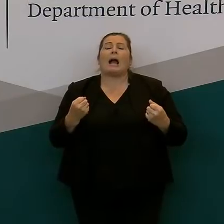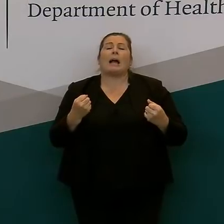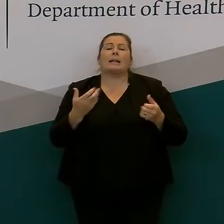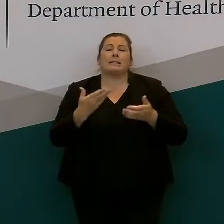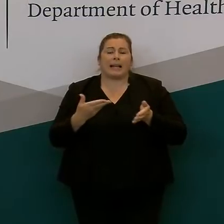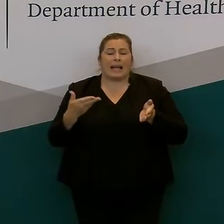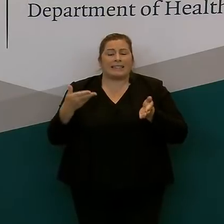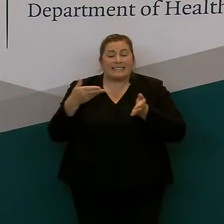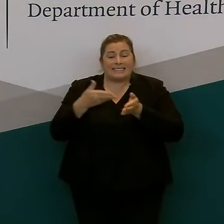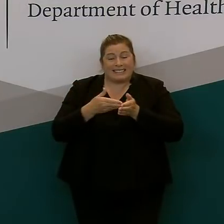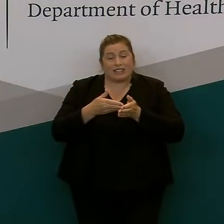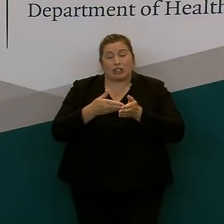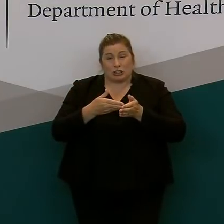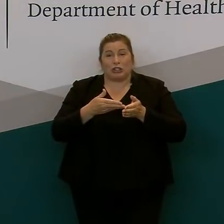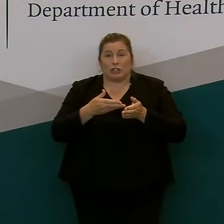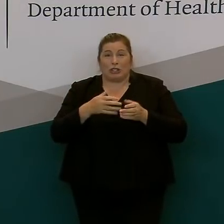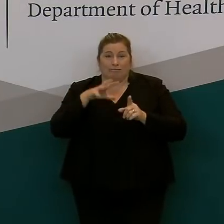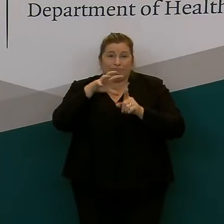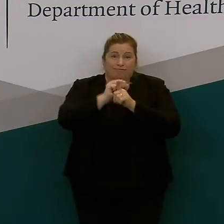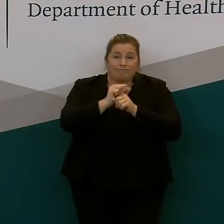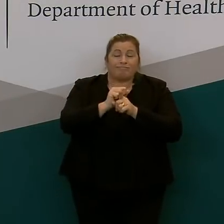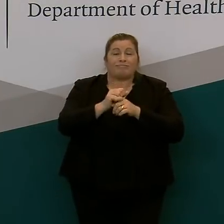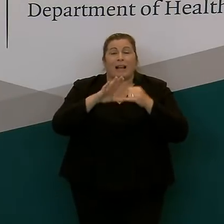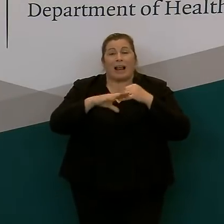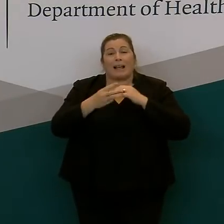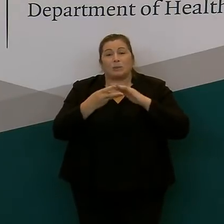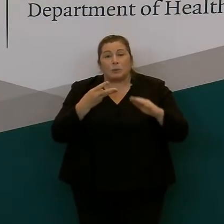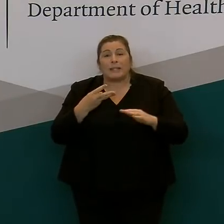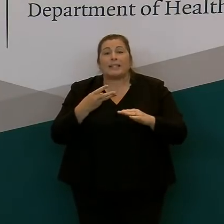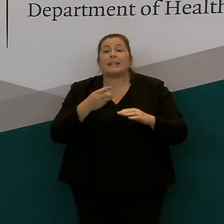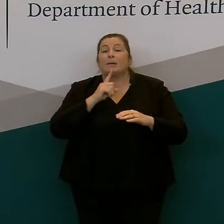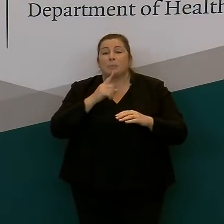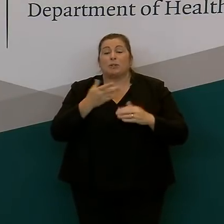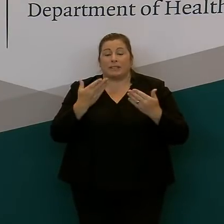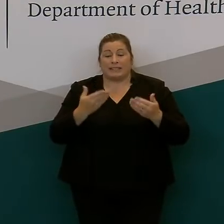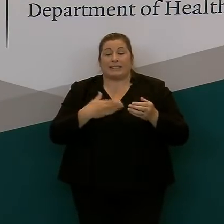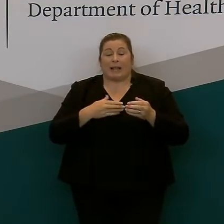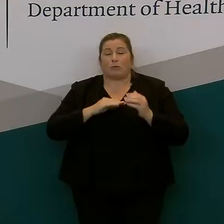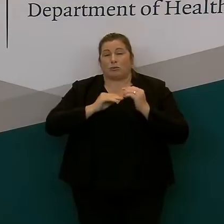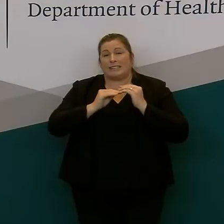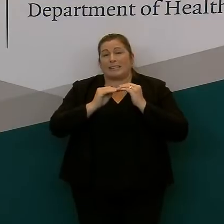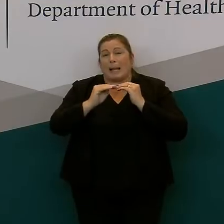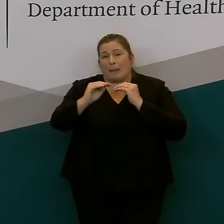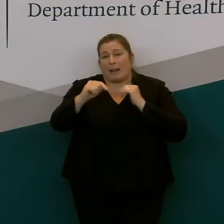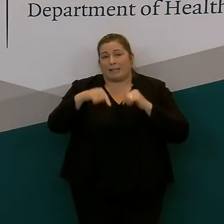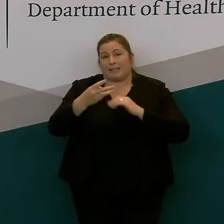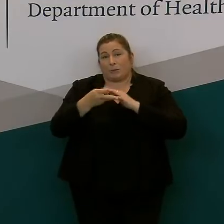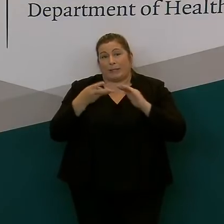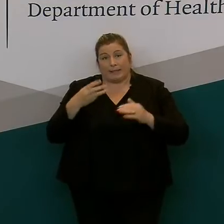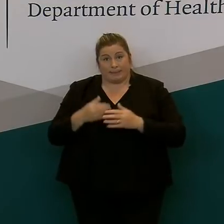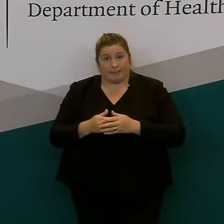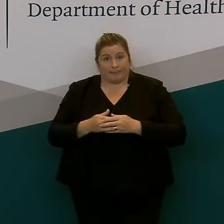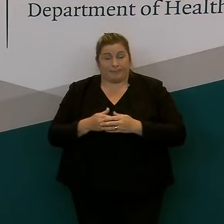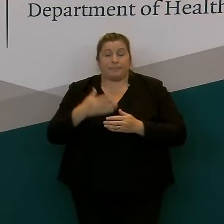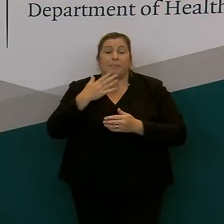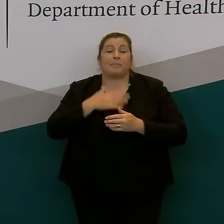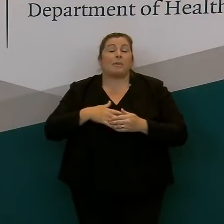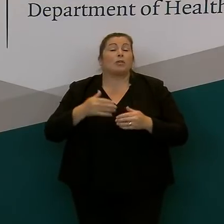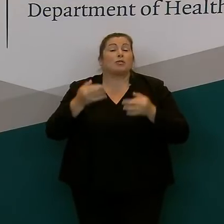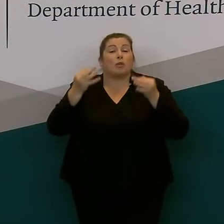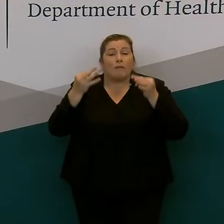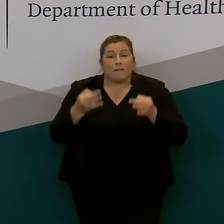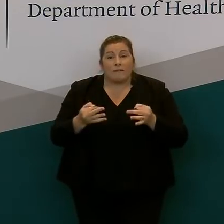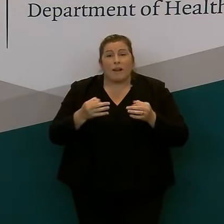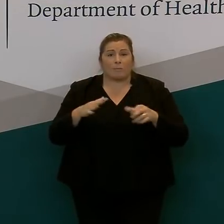cases last week, at the end of last week, and a stable number this week. Just to confirm, looking back over the